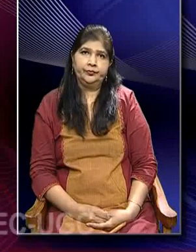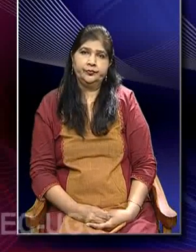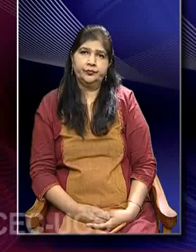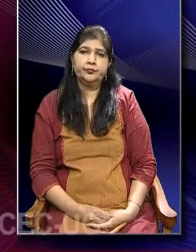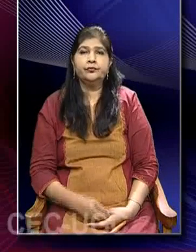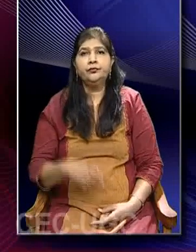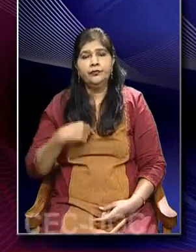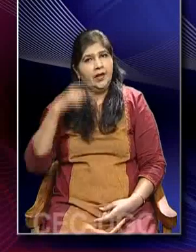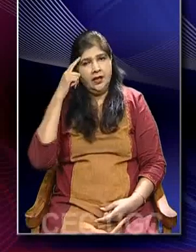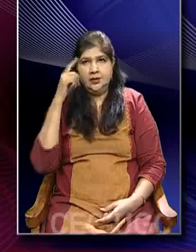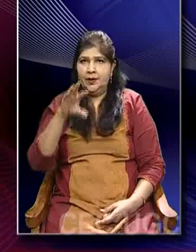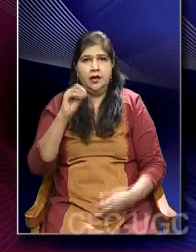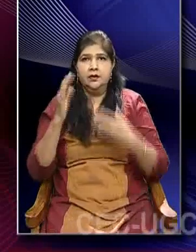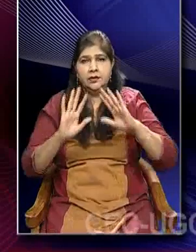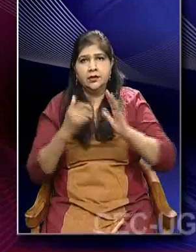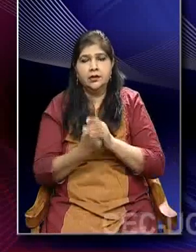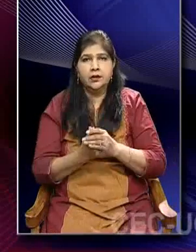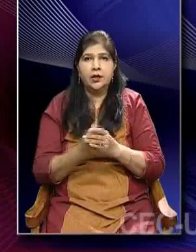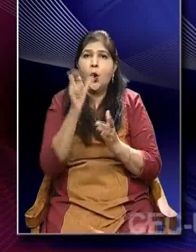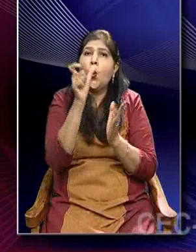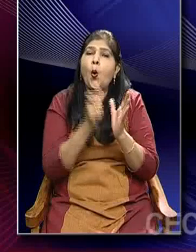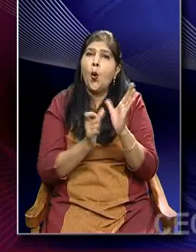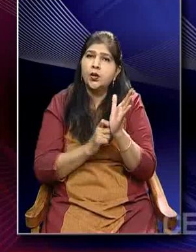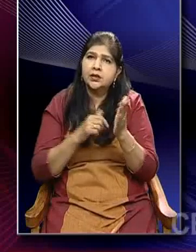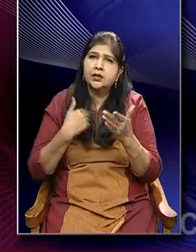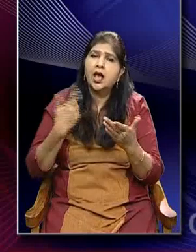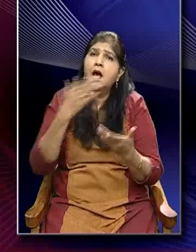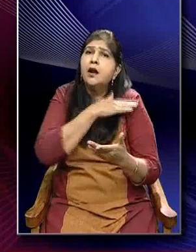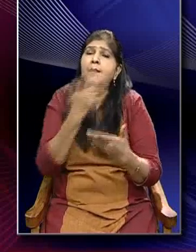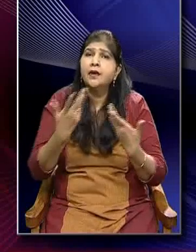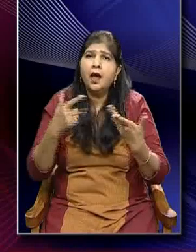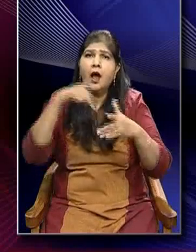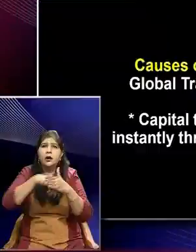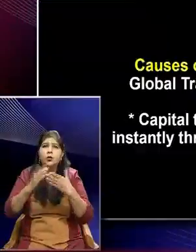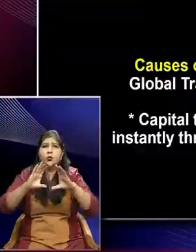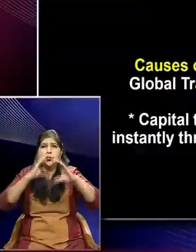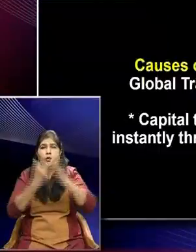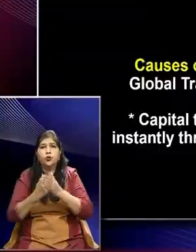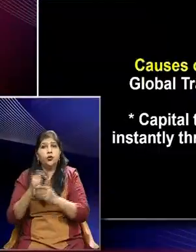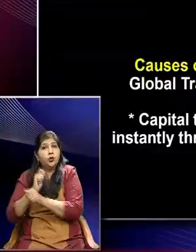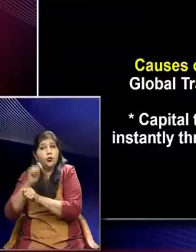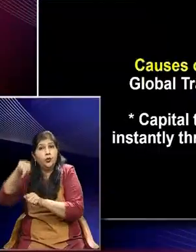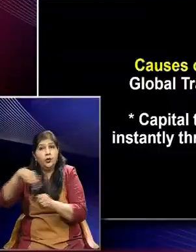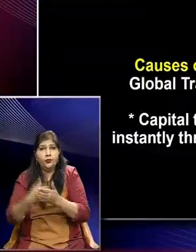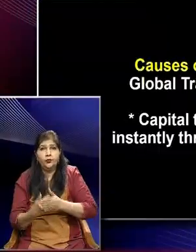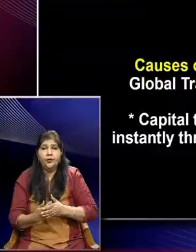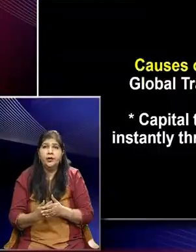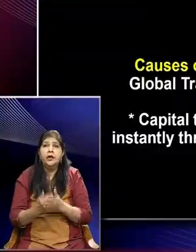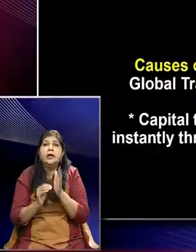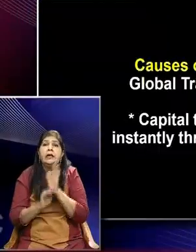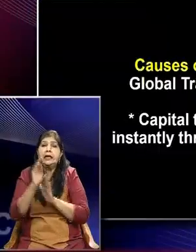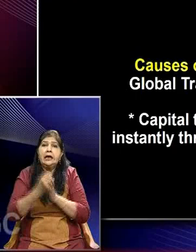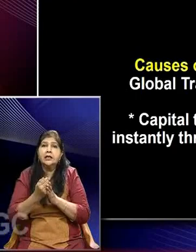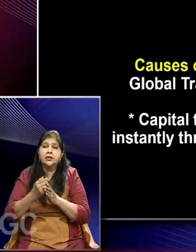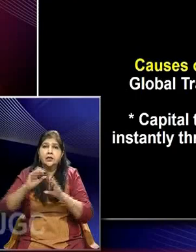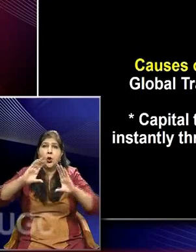As we understand causes of globalization, the role of rise of